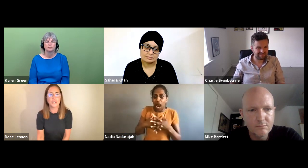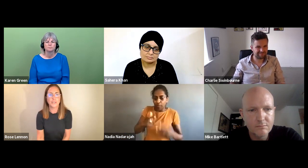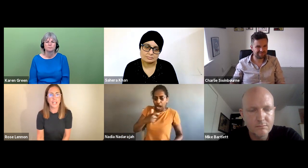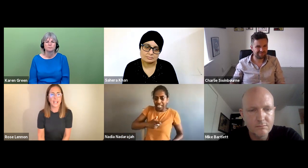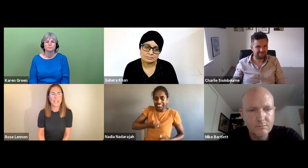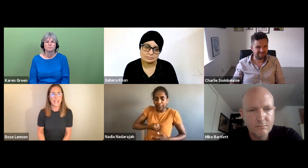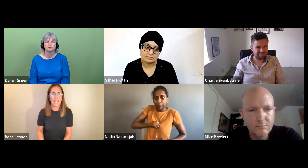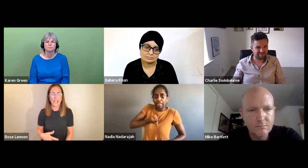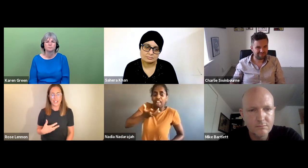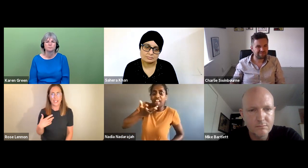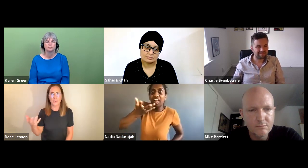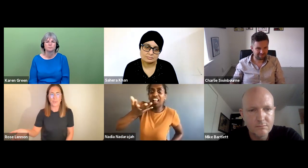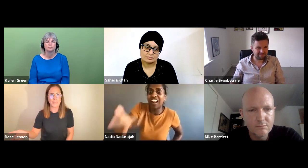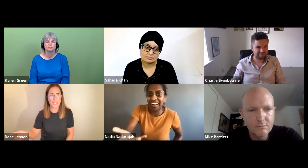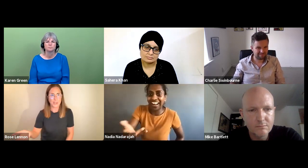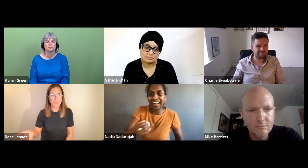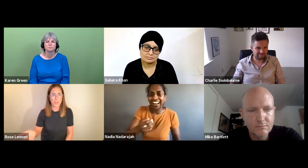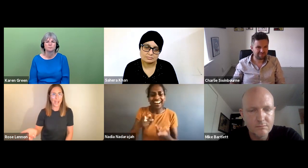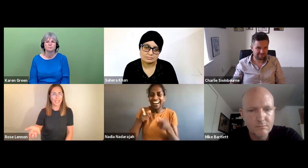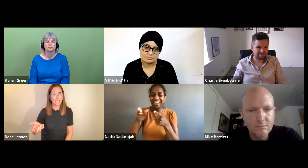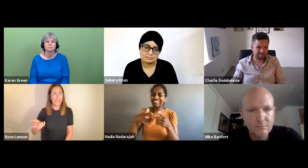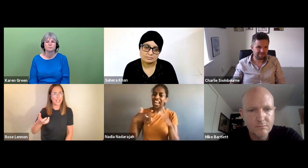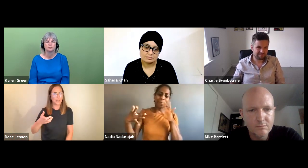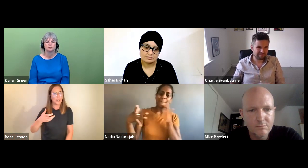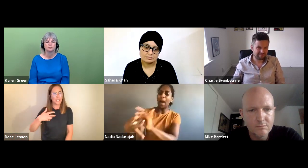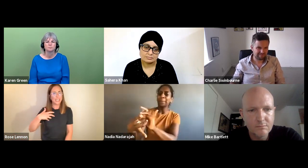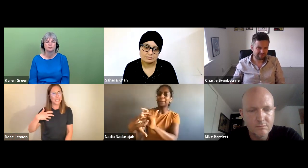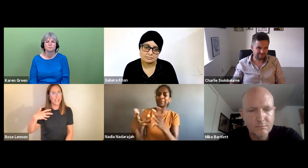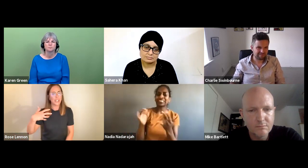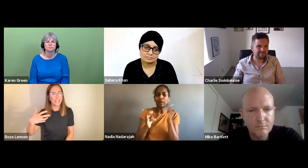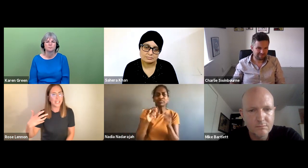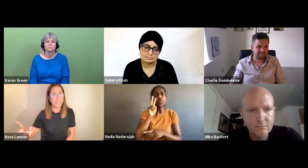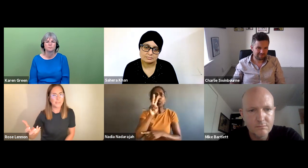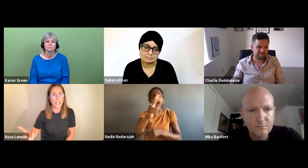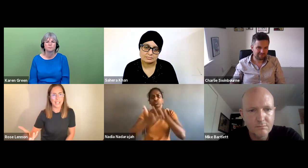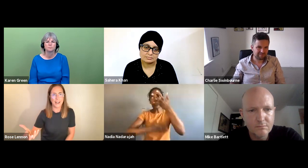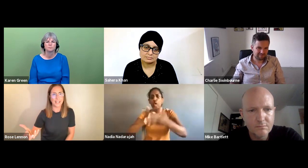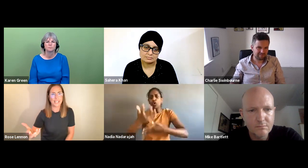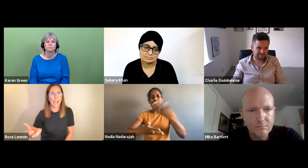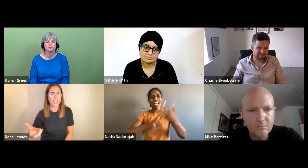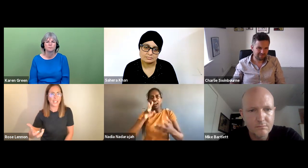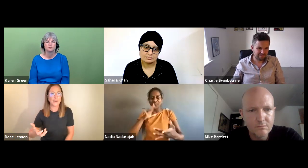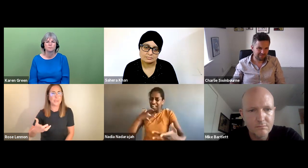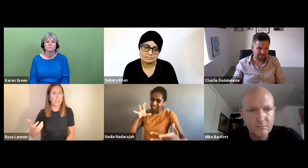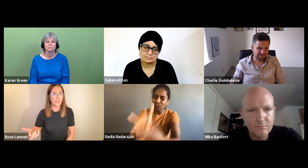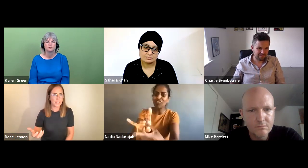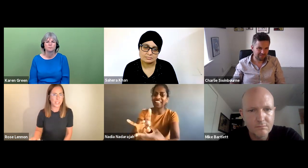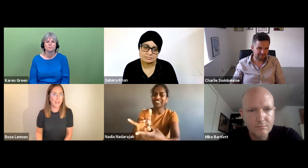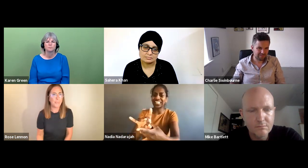she realised actually the woman I was speaking to is black, and so she suddenly realized that actually it was beneficial to have